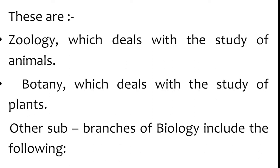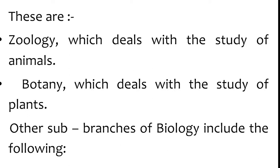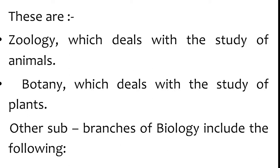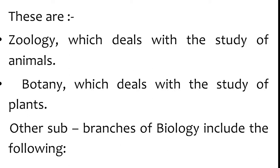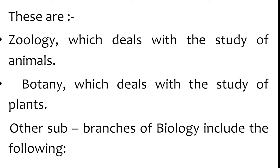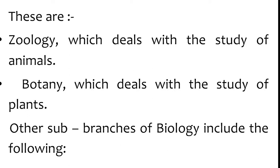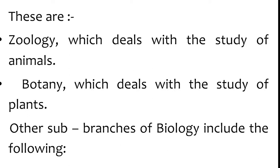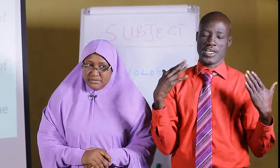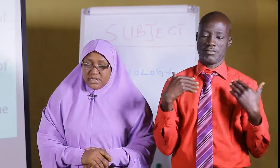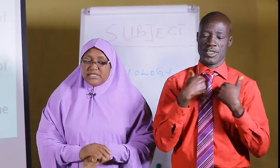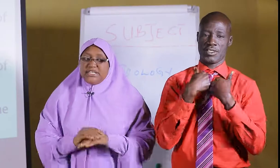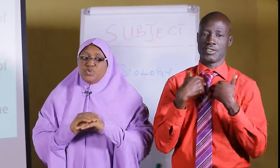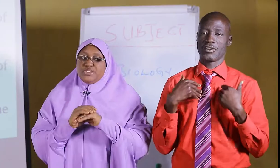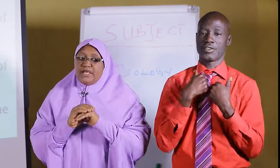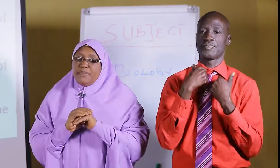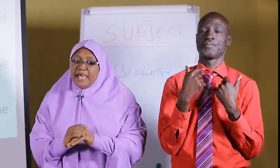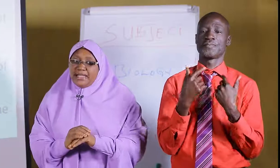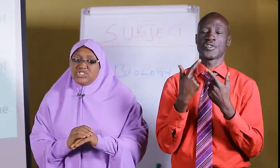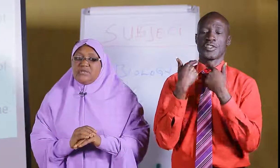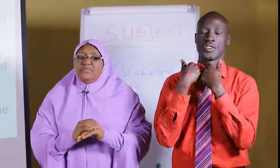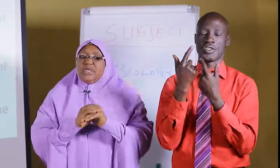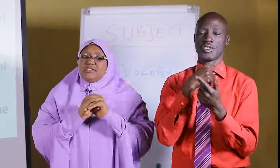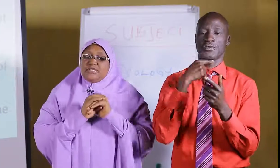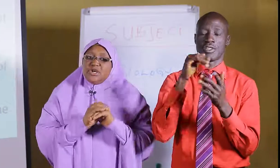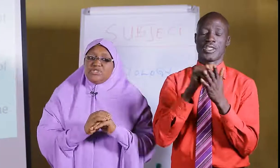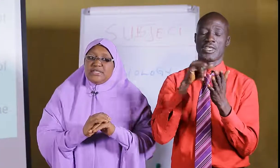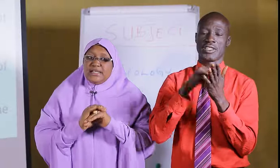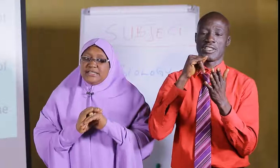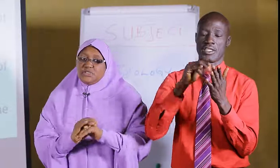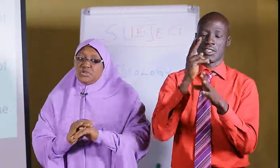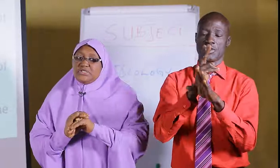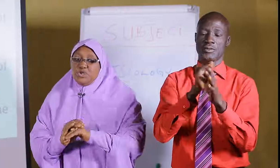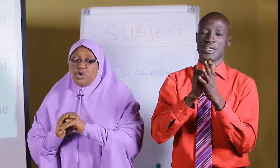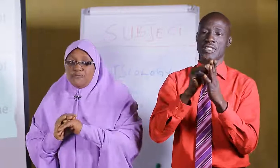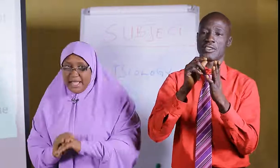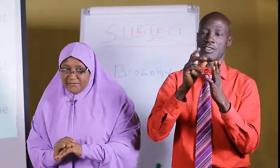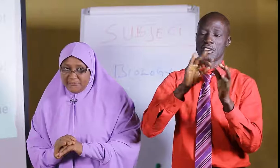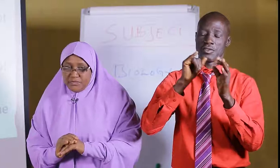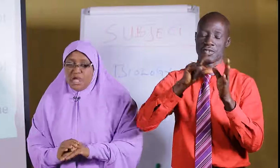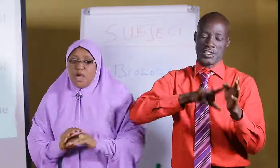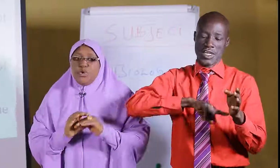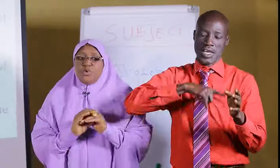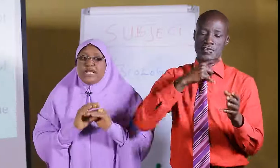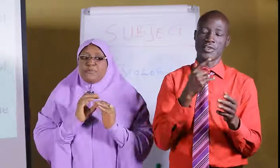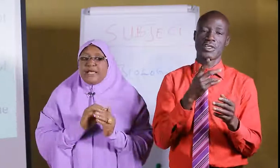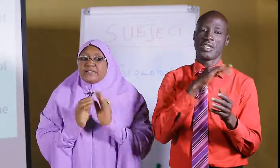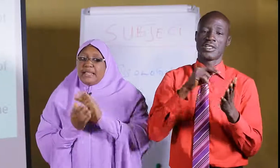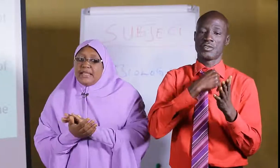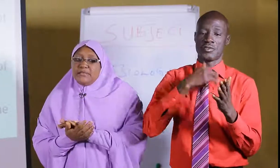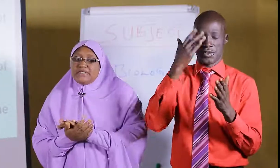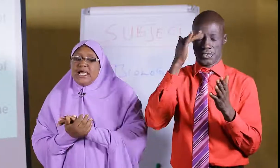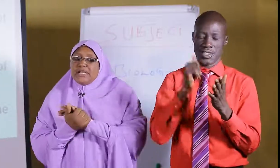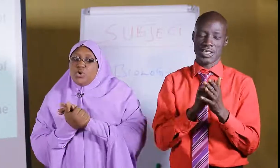of animals. Since we said biology is a subject that deals with the study of life, and we know that plants